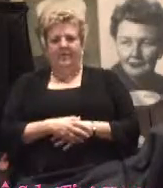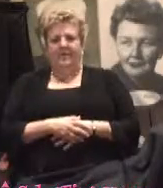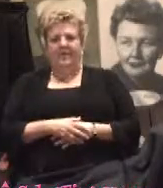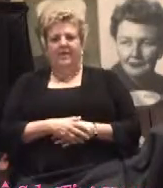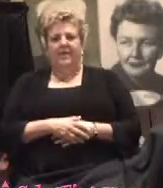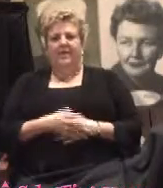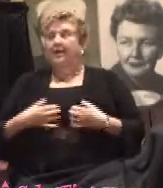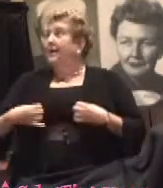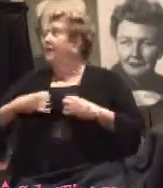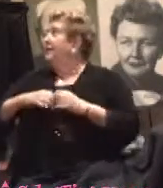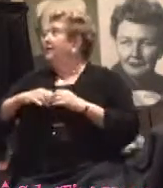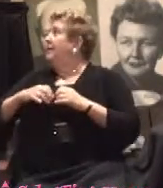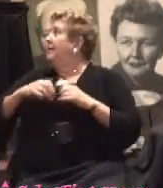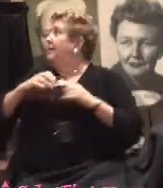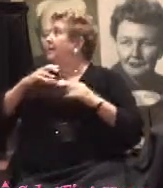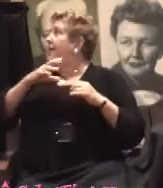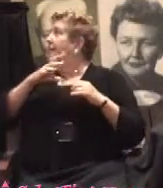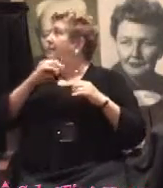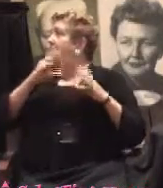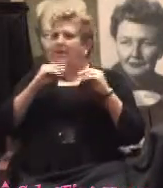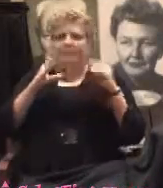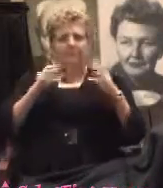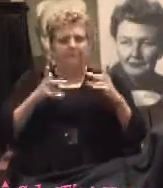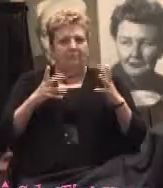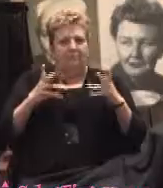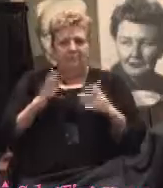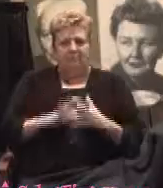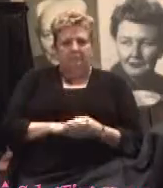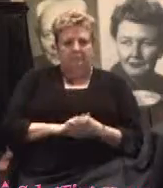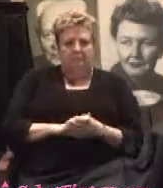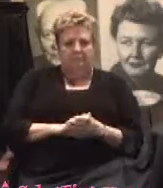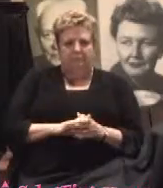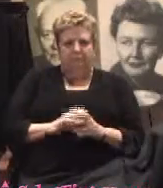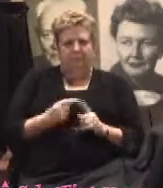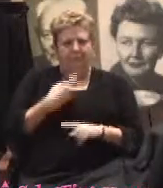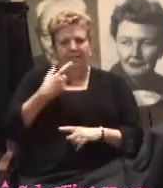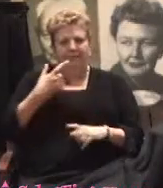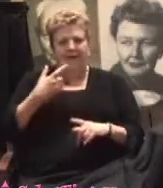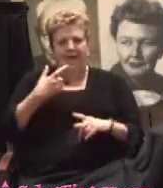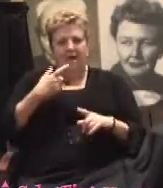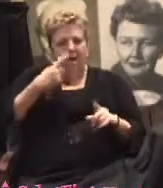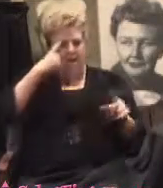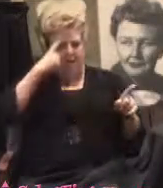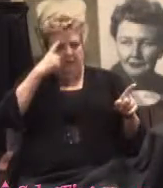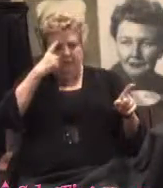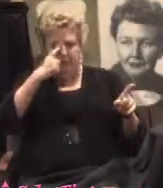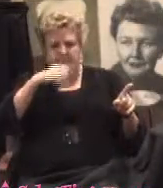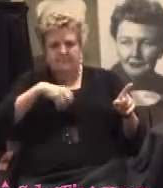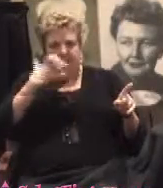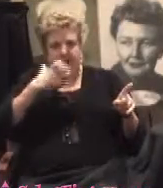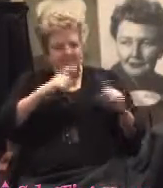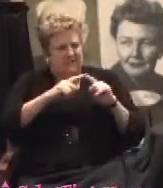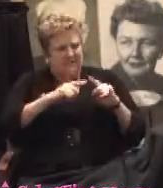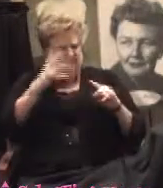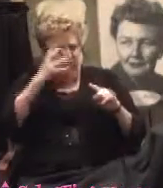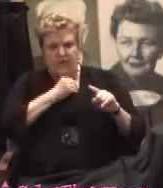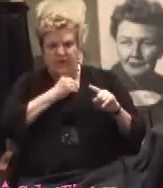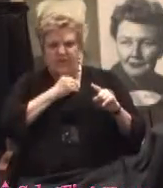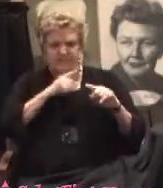get play bus. It's not okay to hit on blah, blah, blah, blah." And I thought, man, she's mad. God, she's pretty. Man, she's mad. Listen to